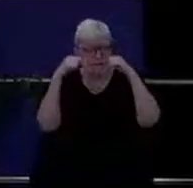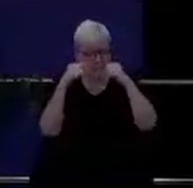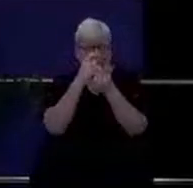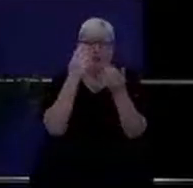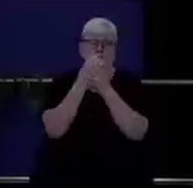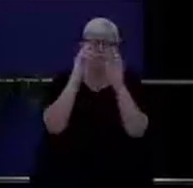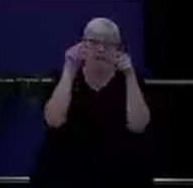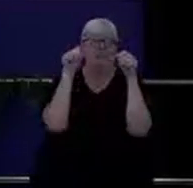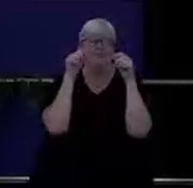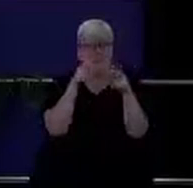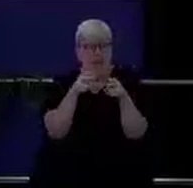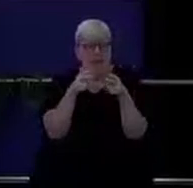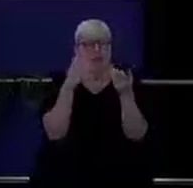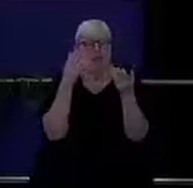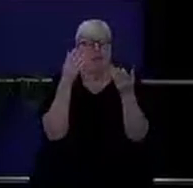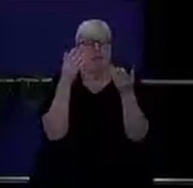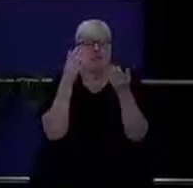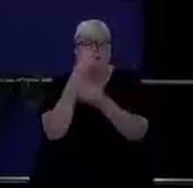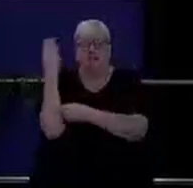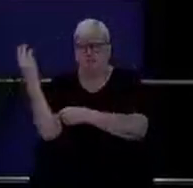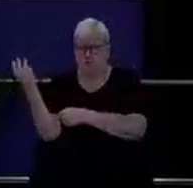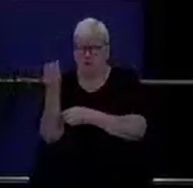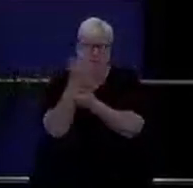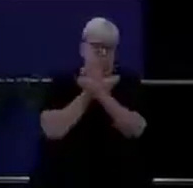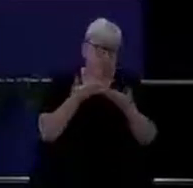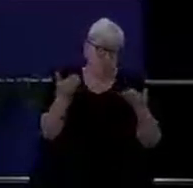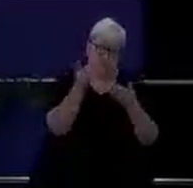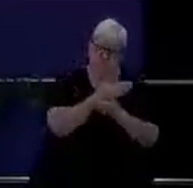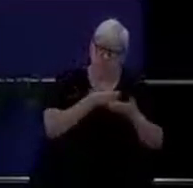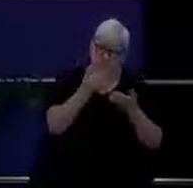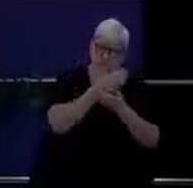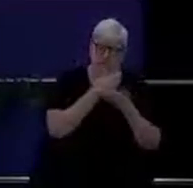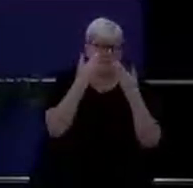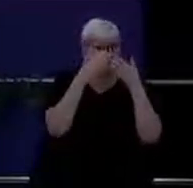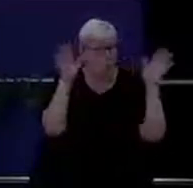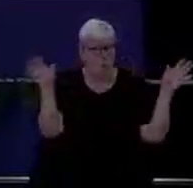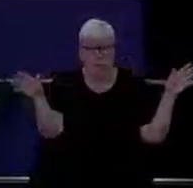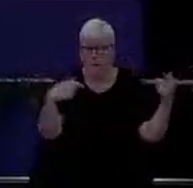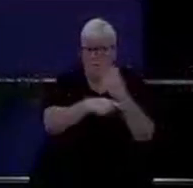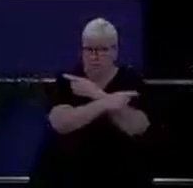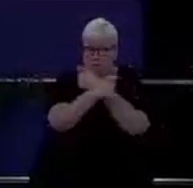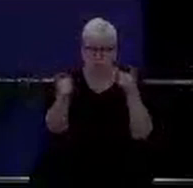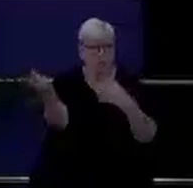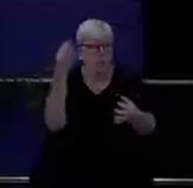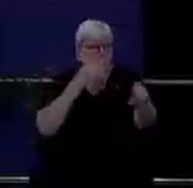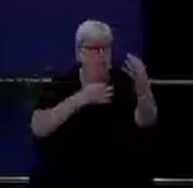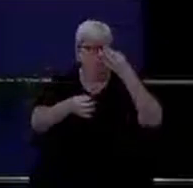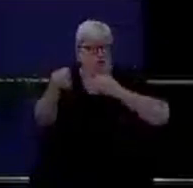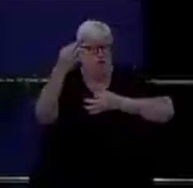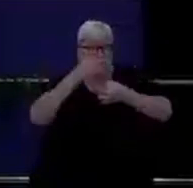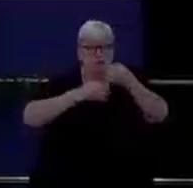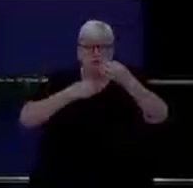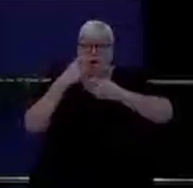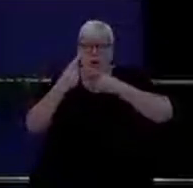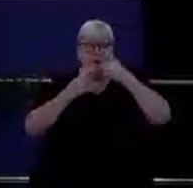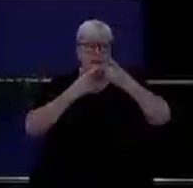style. Then the three of us will have a conversation, and then we'll open it up to you for any sort of questions or